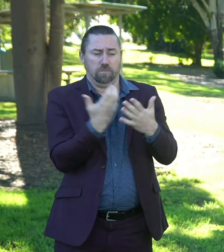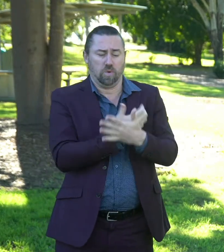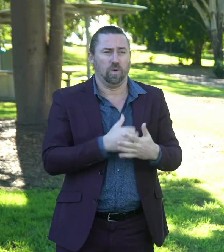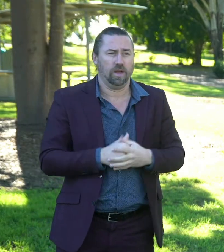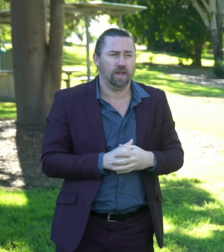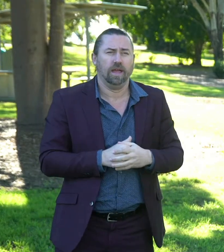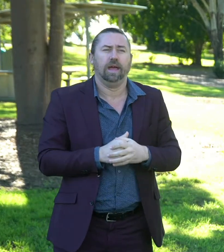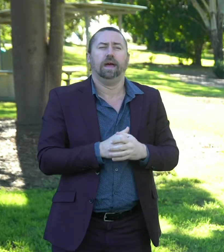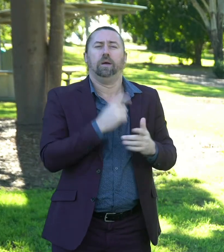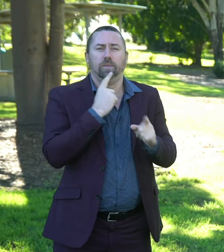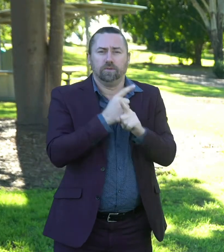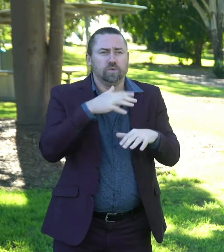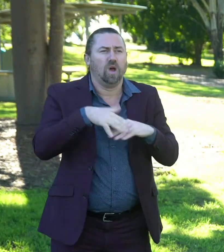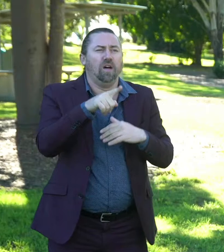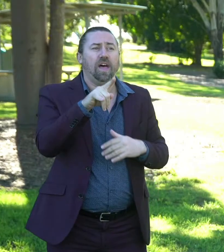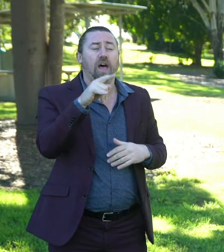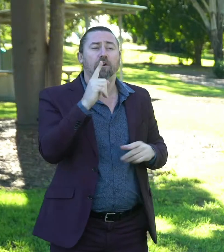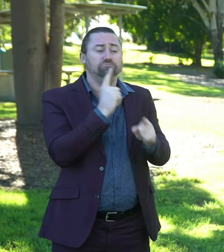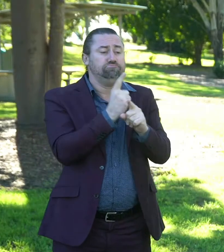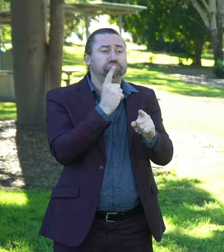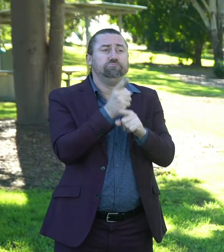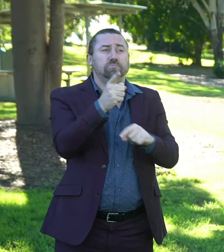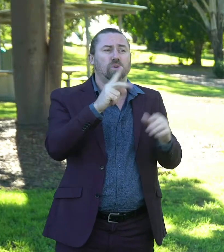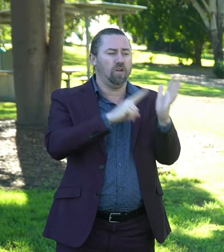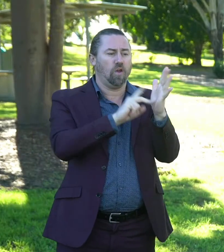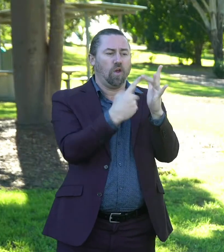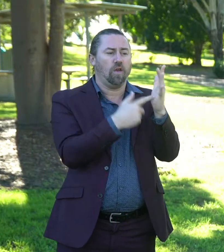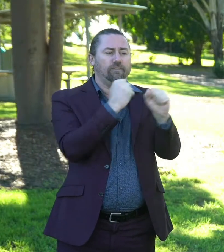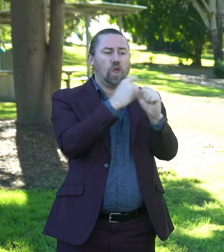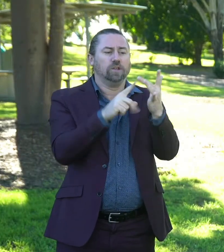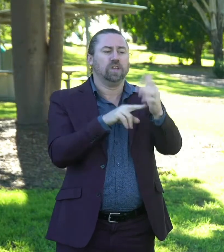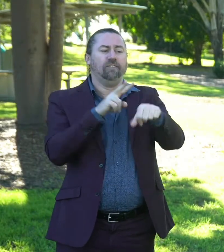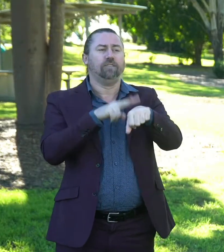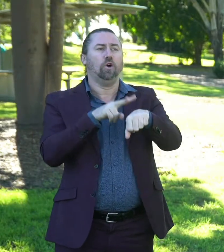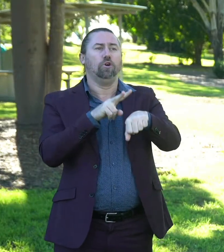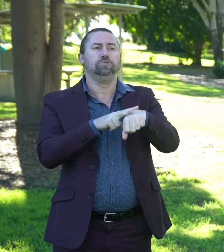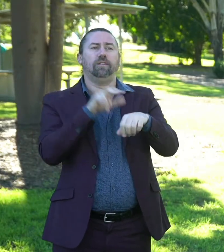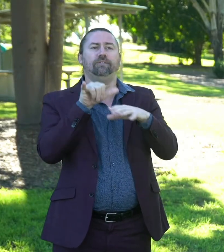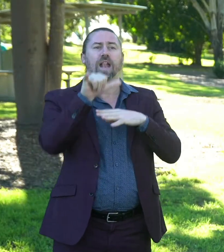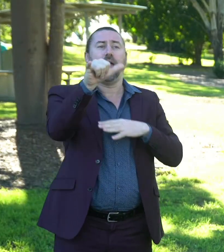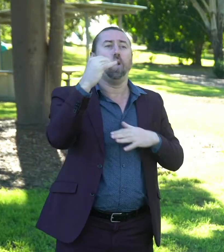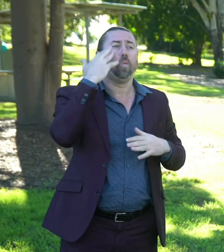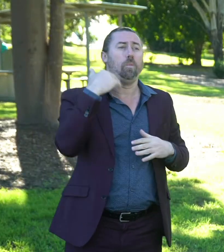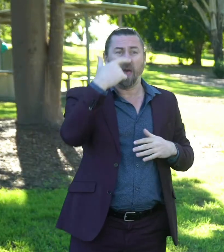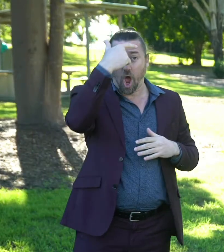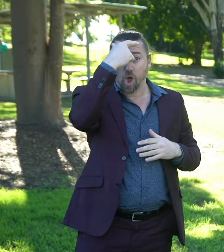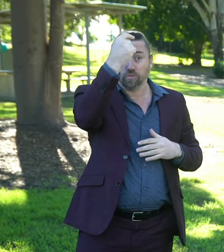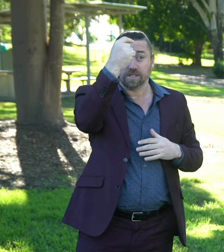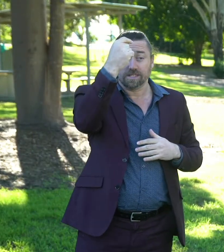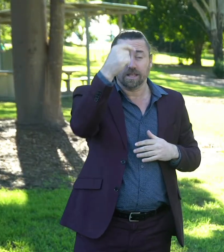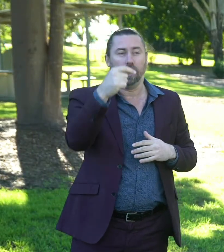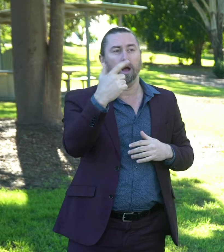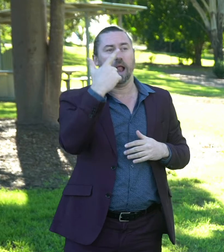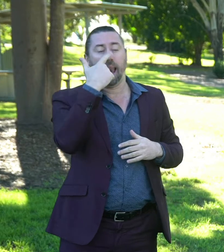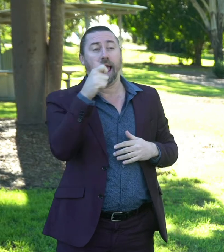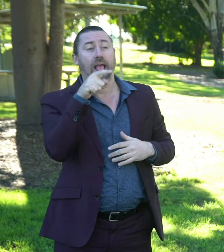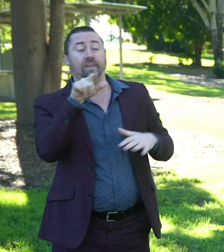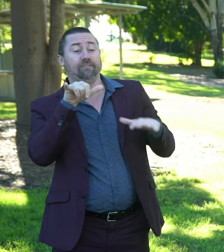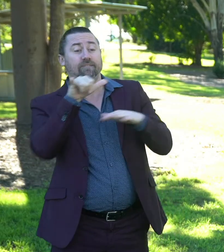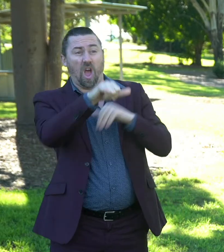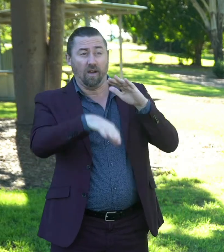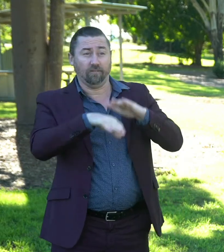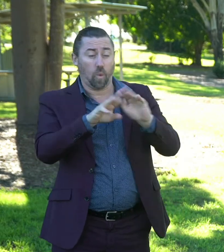about the flight attendant who was on those Virgin flights. Now, the good news there is that those flights weren't very